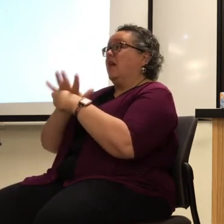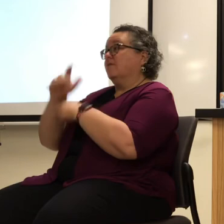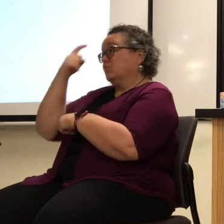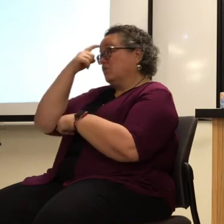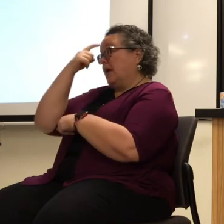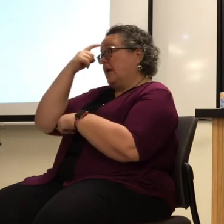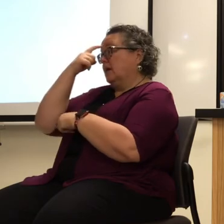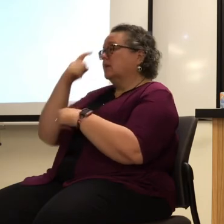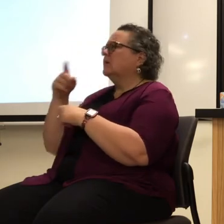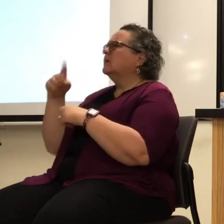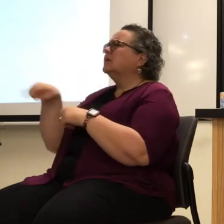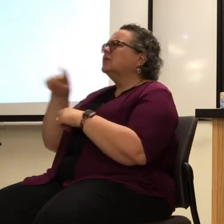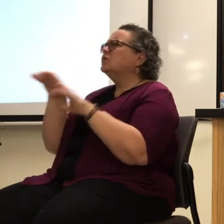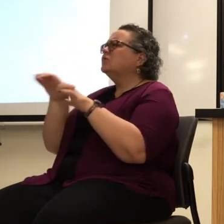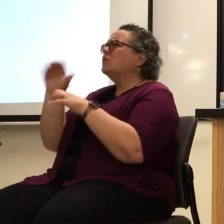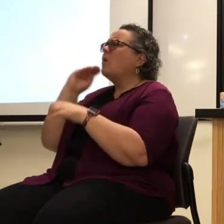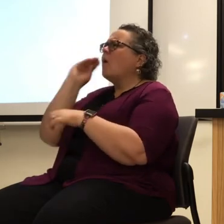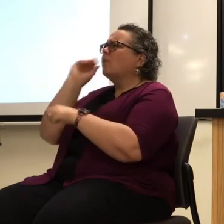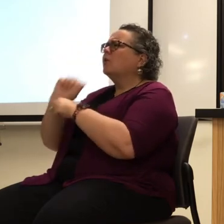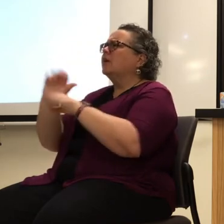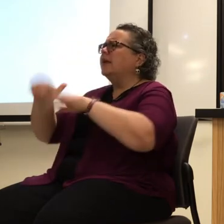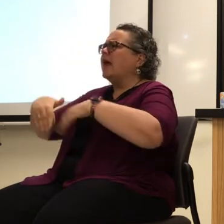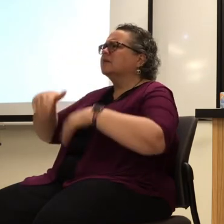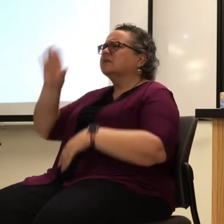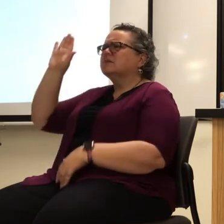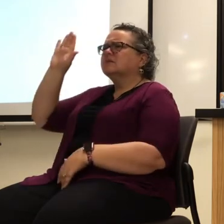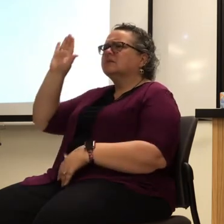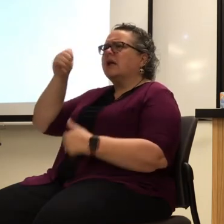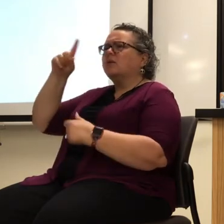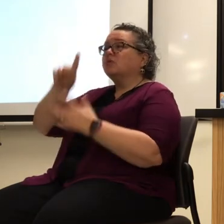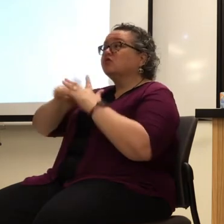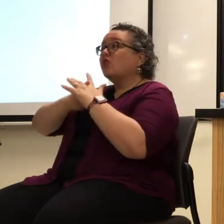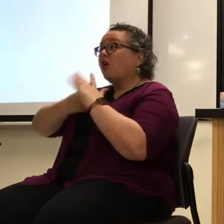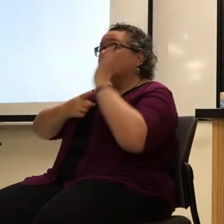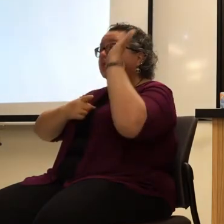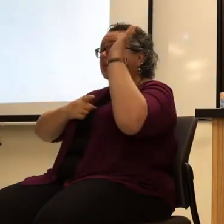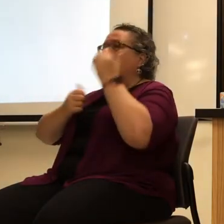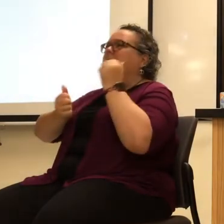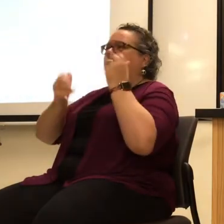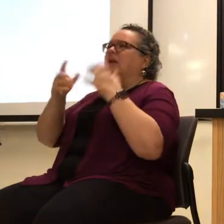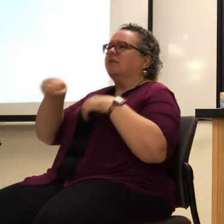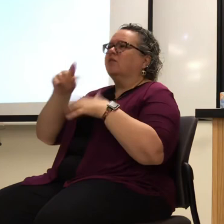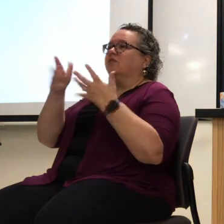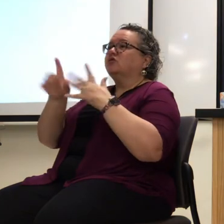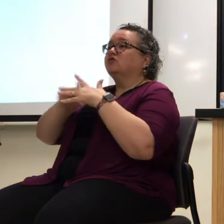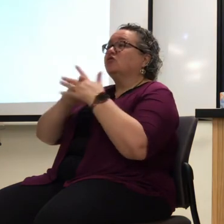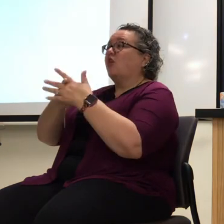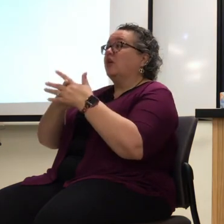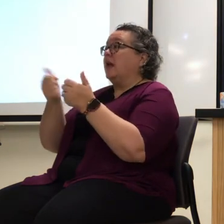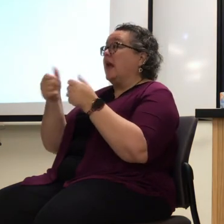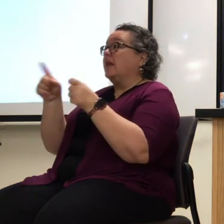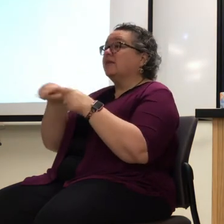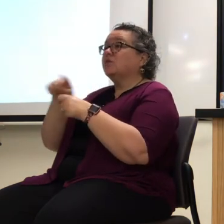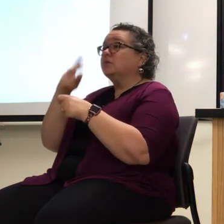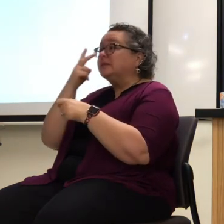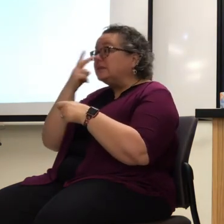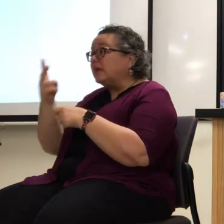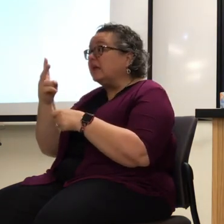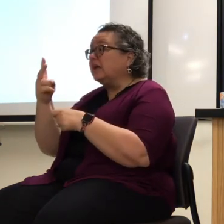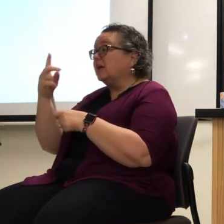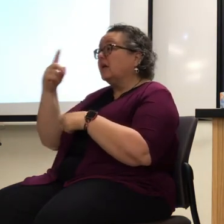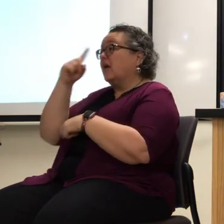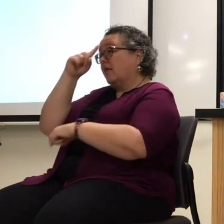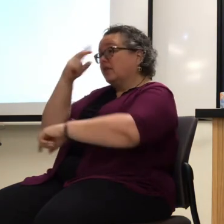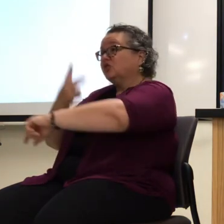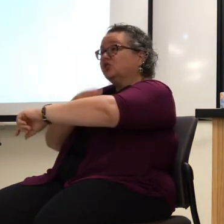Did anyone do the homework yet? Anyone? Or something? You started it? Okay, most of you started it. Did anyone actually see the sheep brain